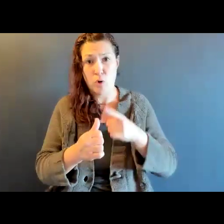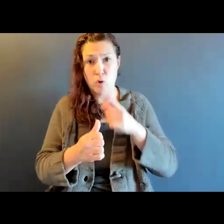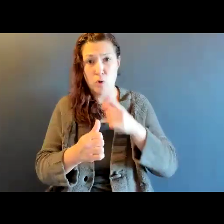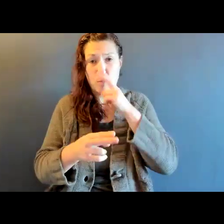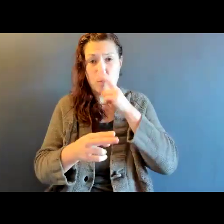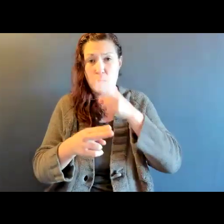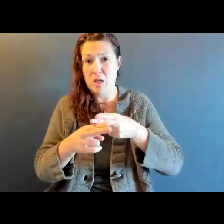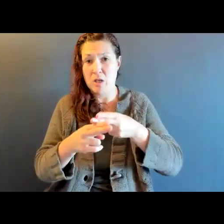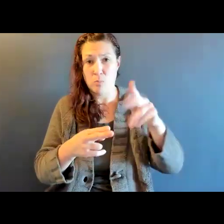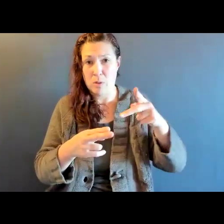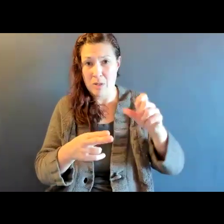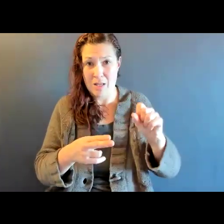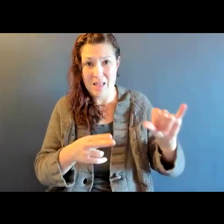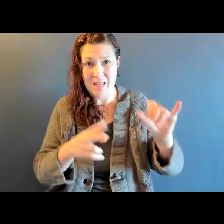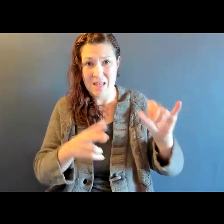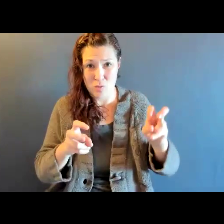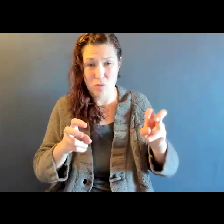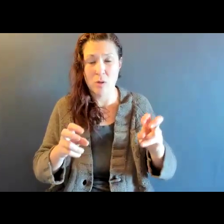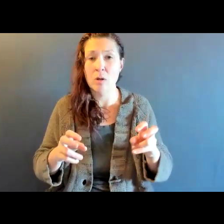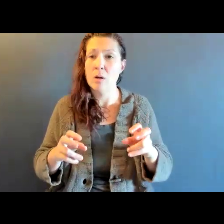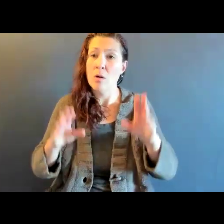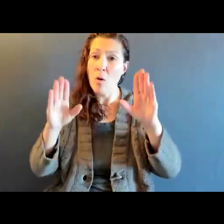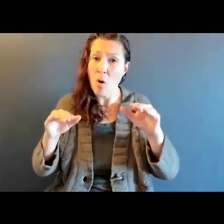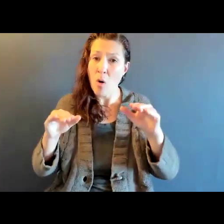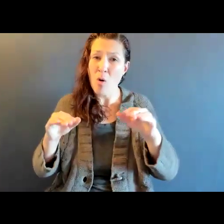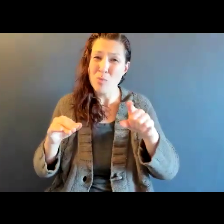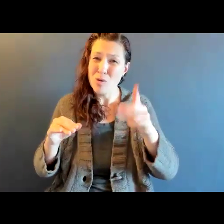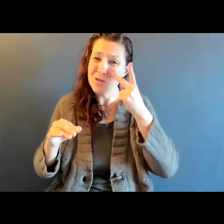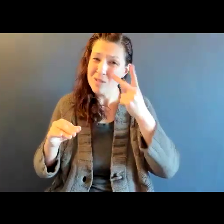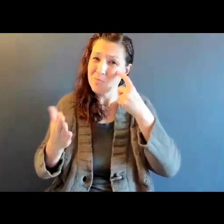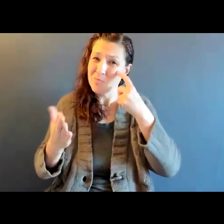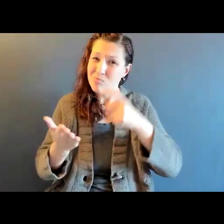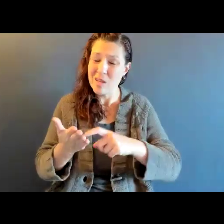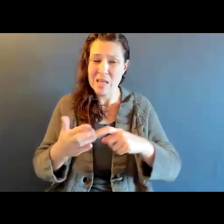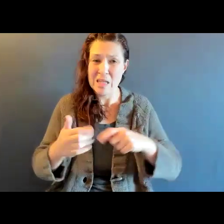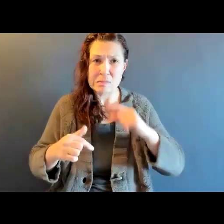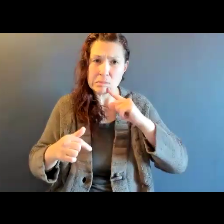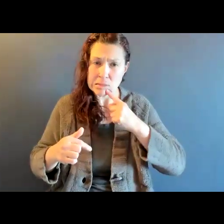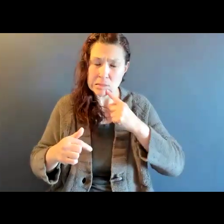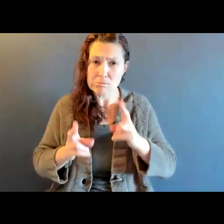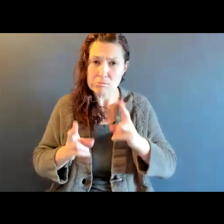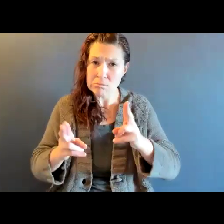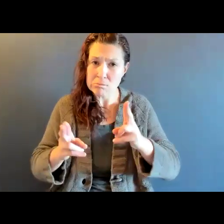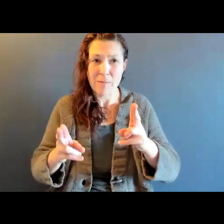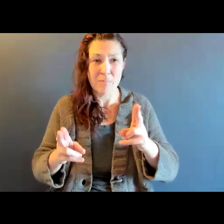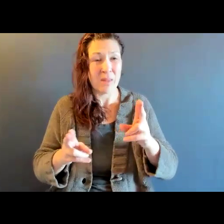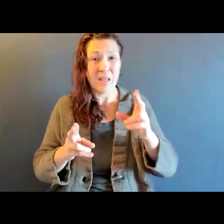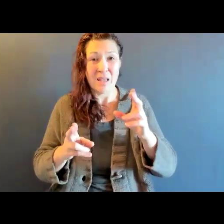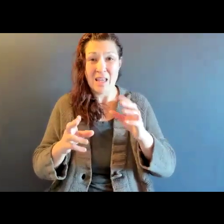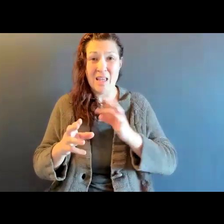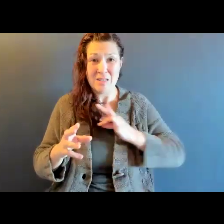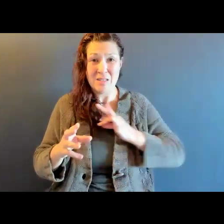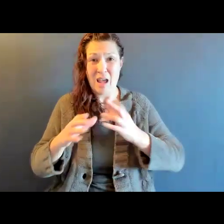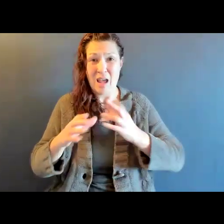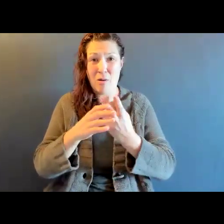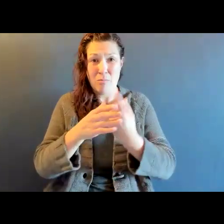I hope that you can feel the sense of urgency that I'm trying to convey, that losses are felt throughout the entire BPS community, whether it be in our departments